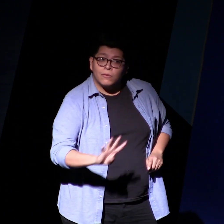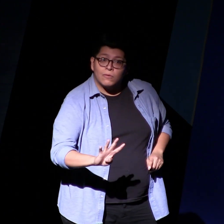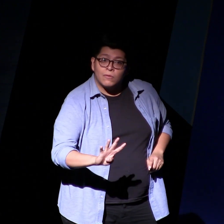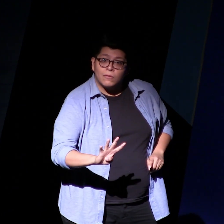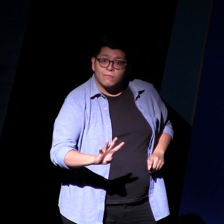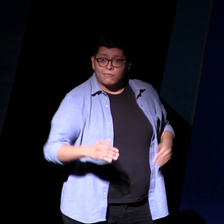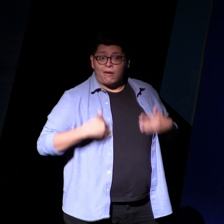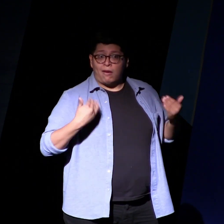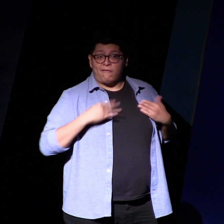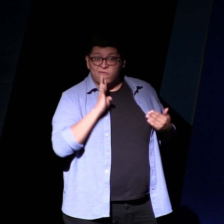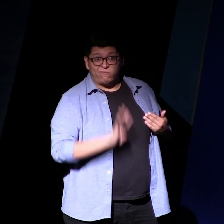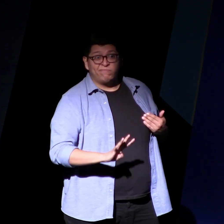He learned at the age of 4.